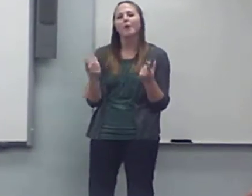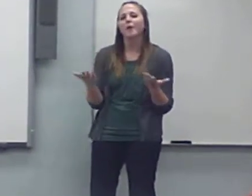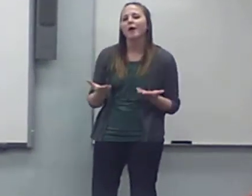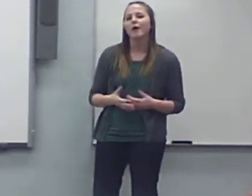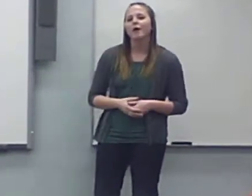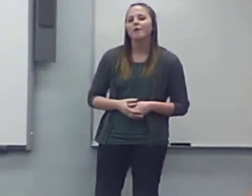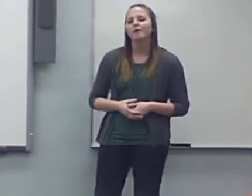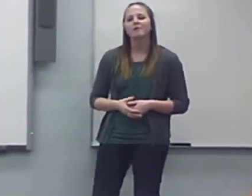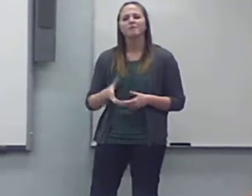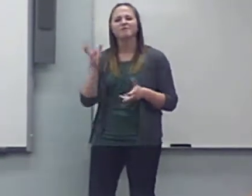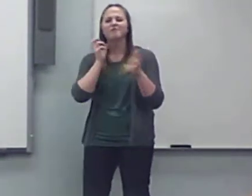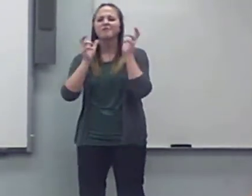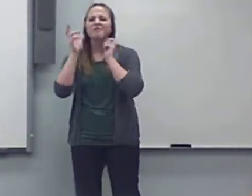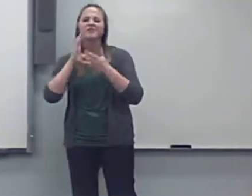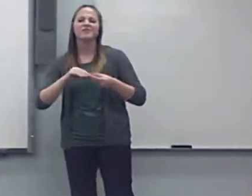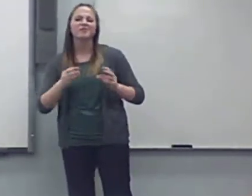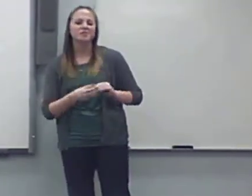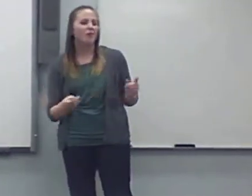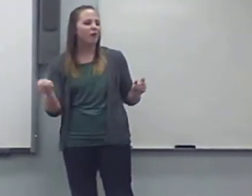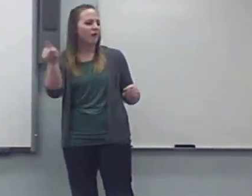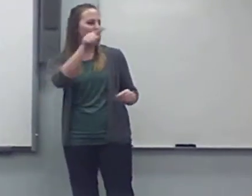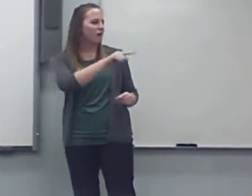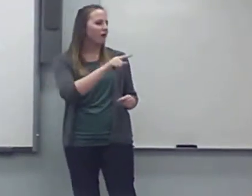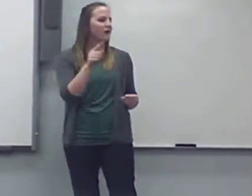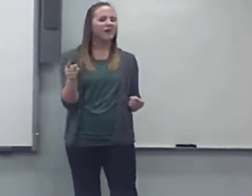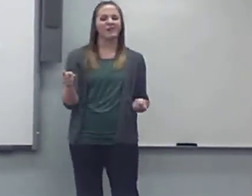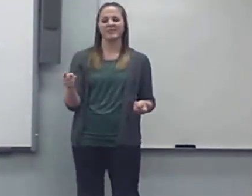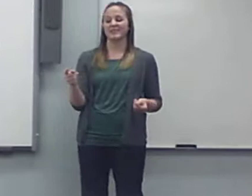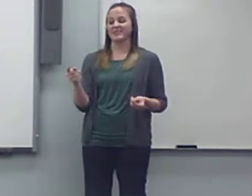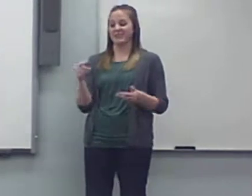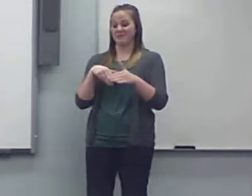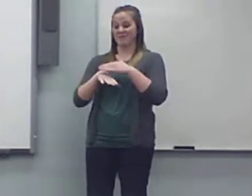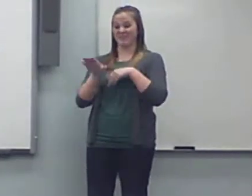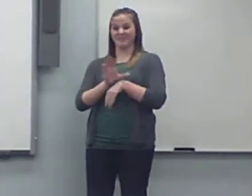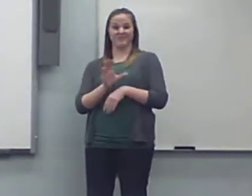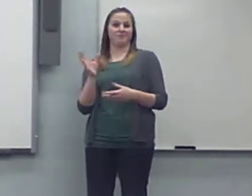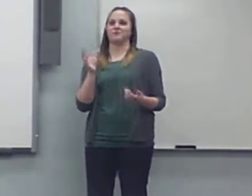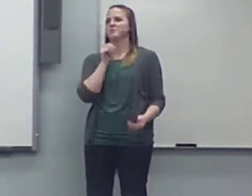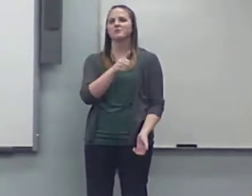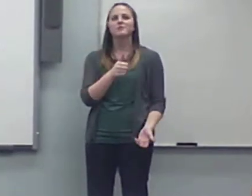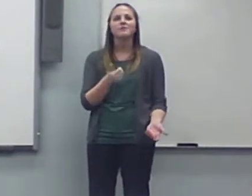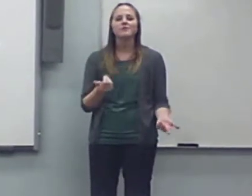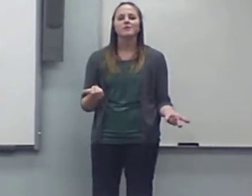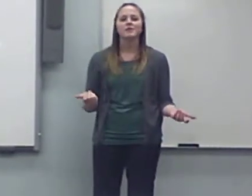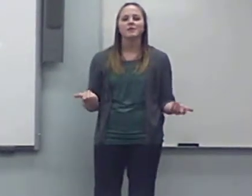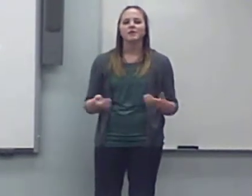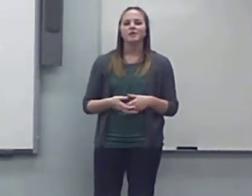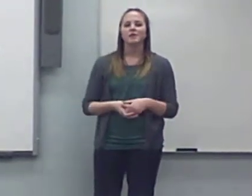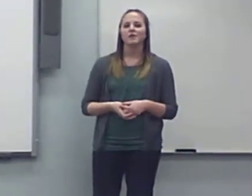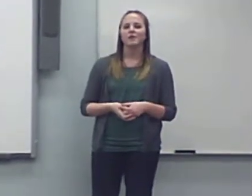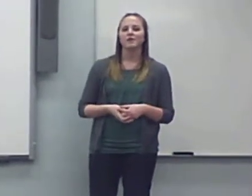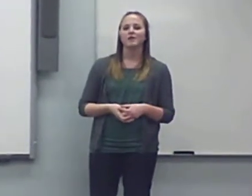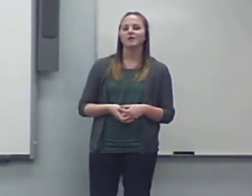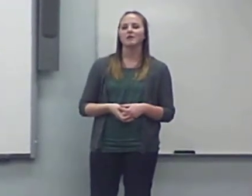heard deaf people talk about just not having access to church? And they just zone out? Just